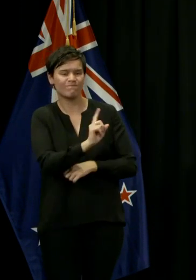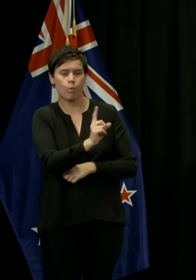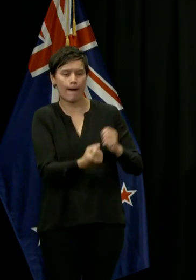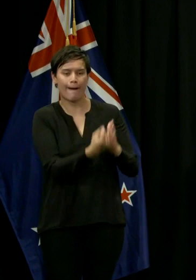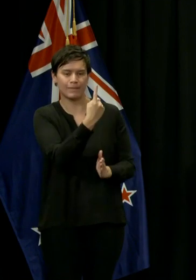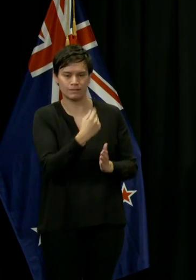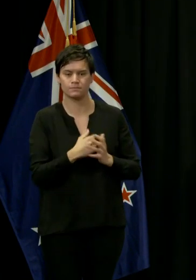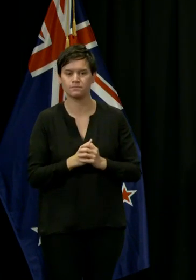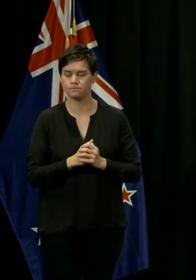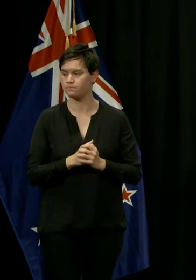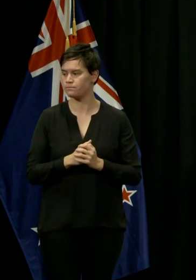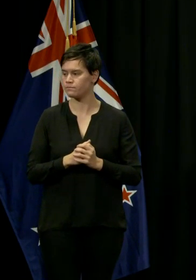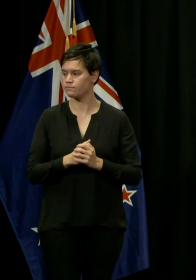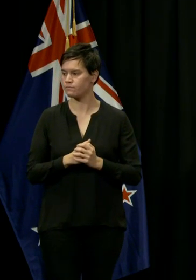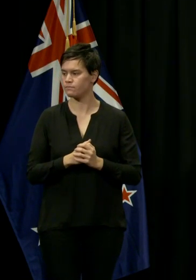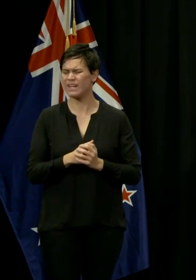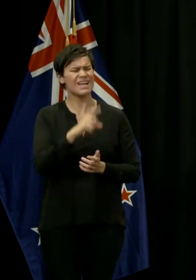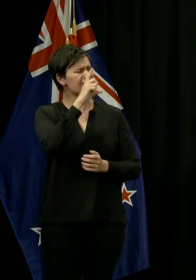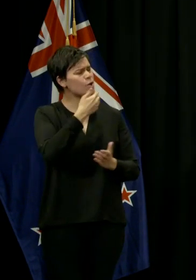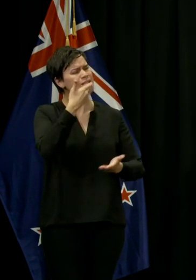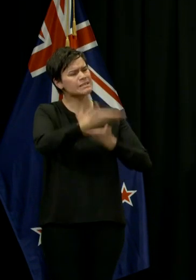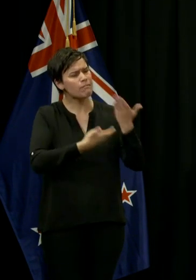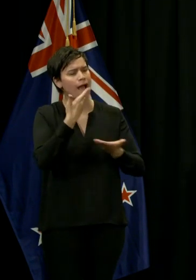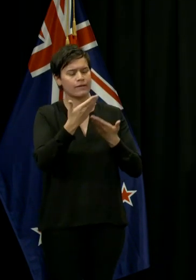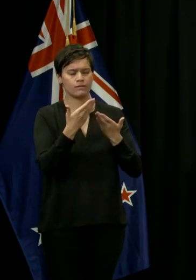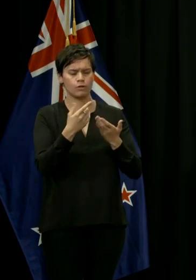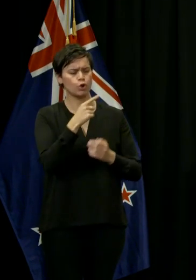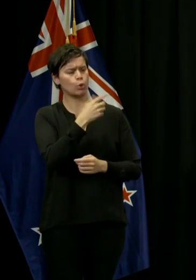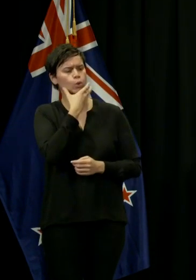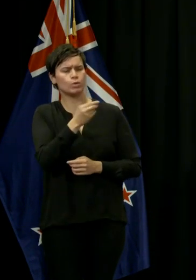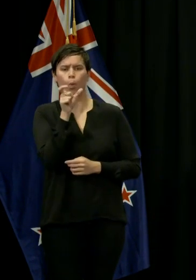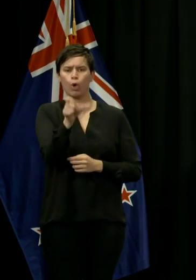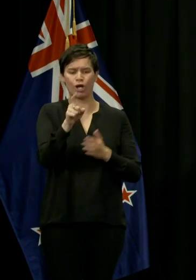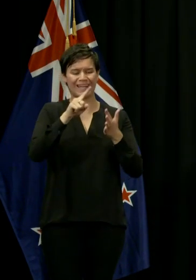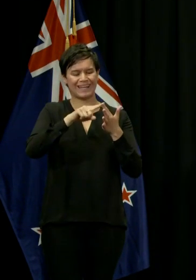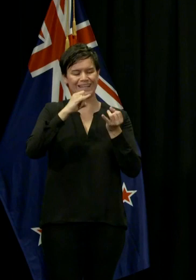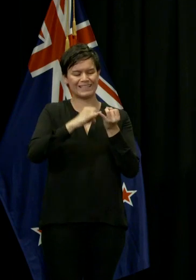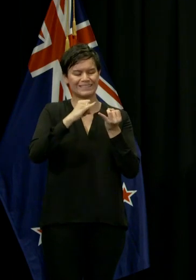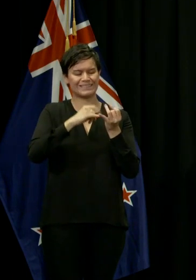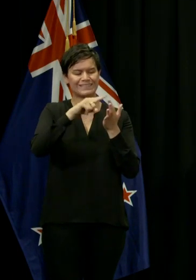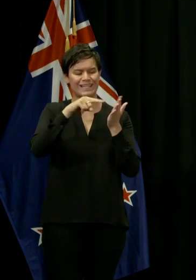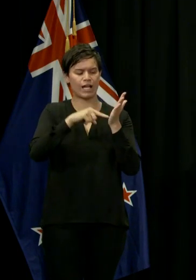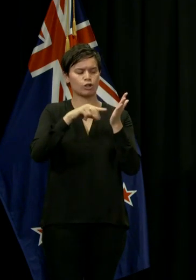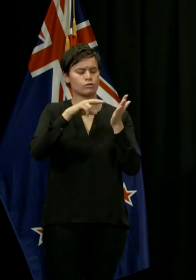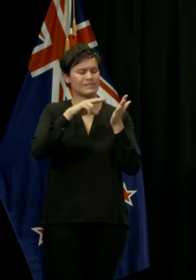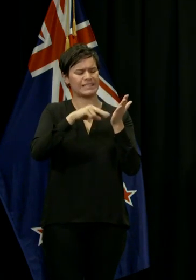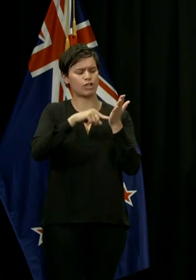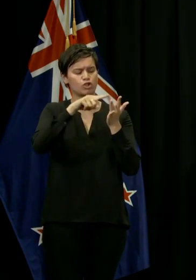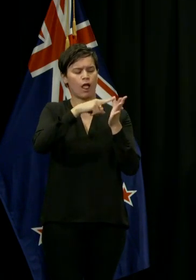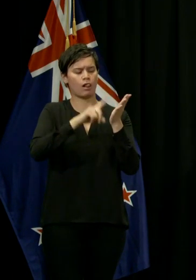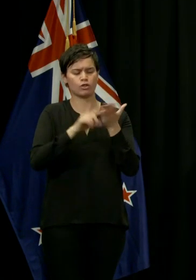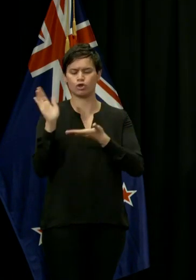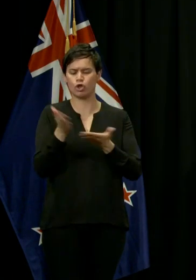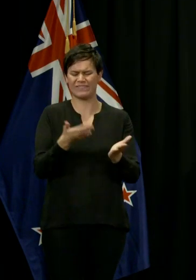explain to people what you mean by essential services? For people watching this, they'll still obviously be able to go to the supermarket. Can you outline that for us? Yeah, so